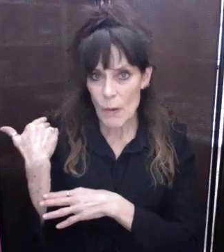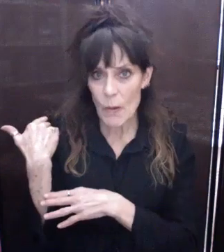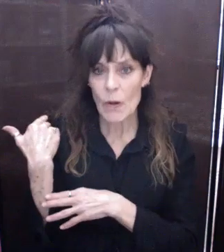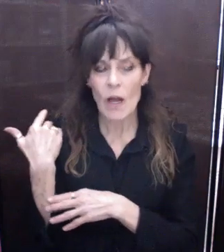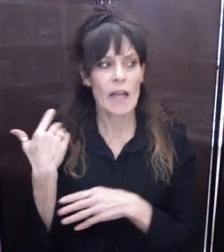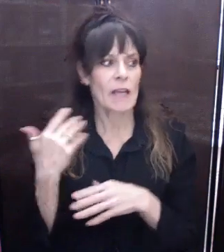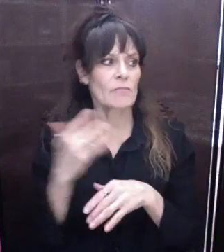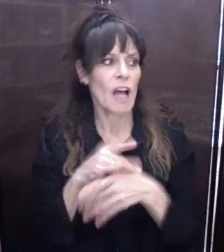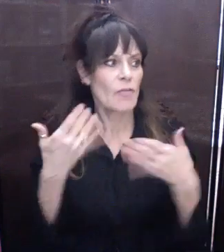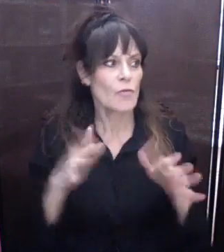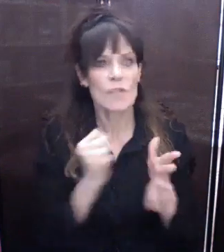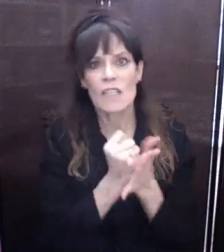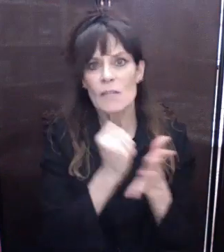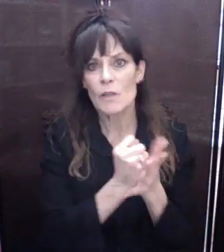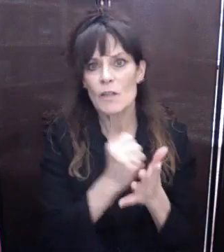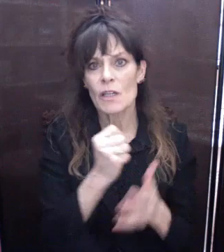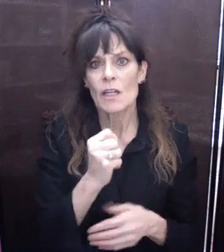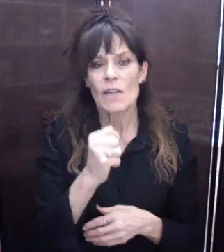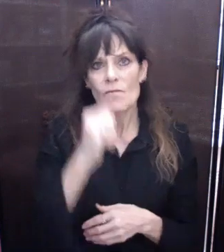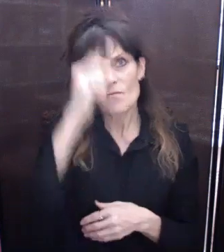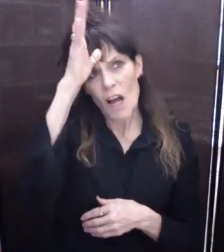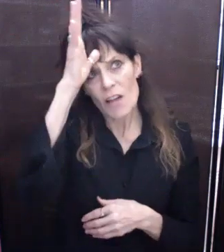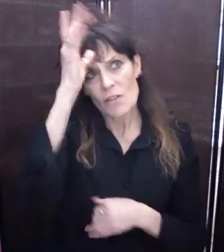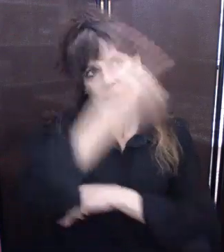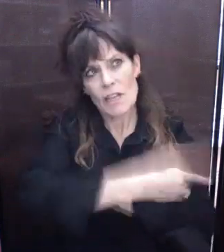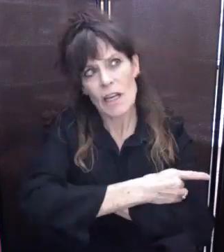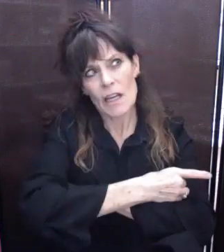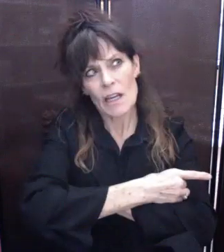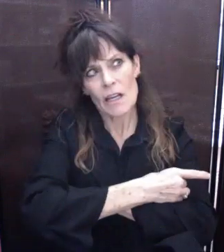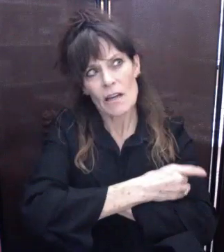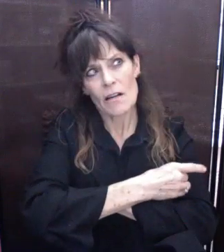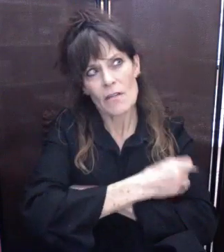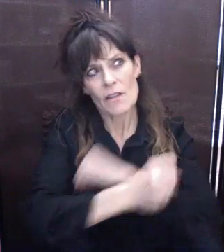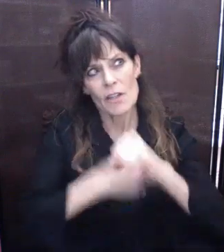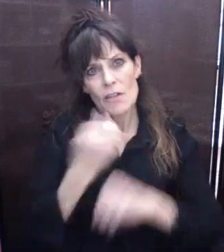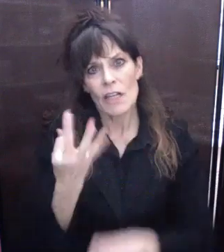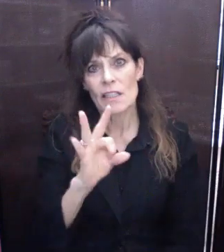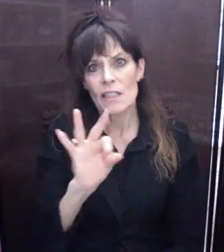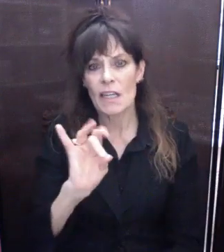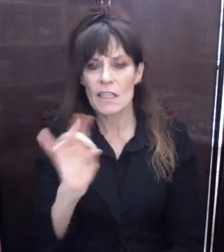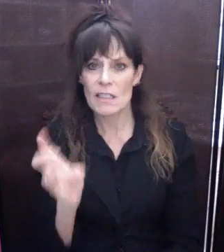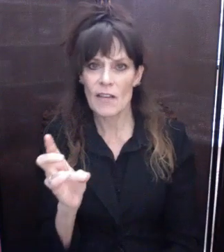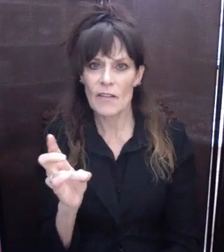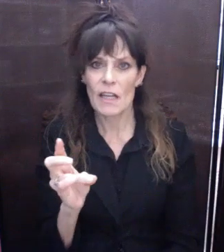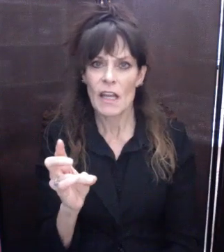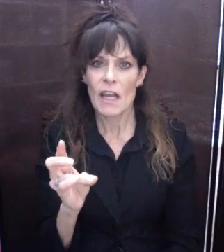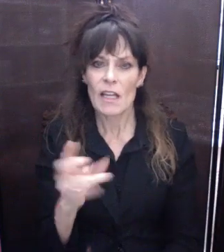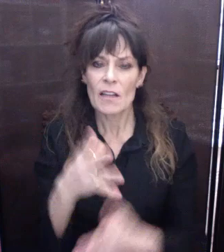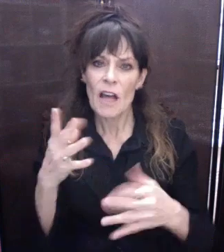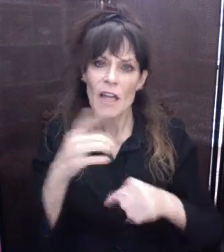in detox, Father's Day of it would have been 87, I guess. And spent a lot of time around your tables for about 3 years,